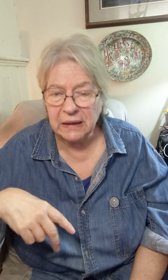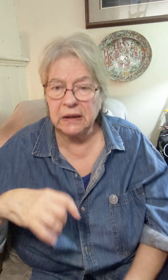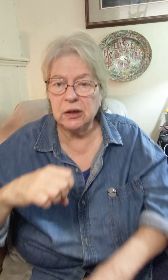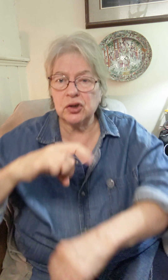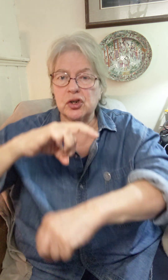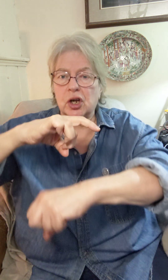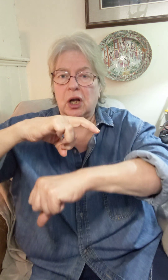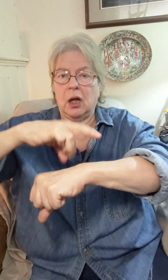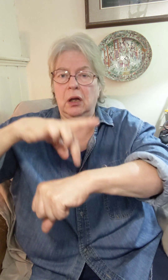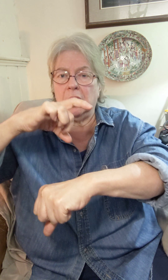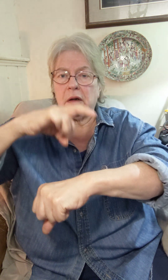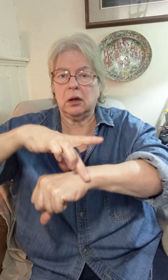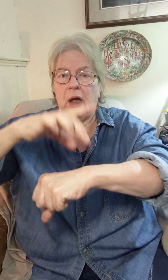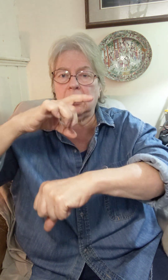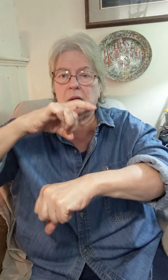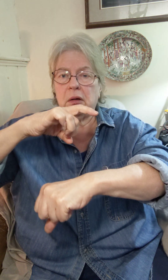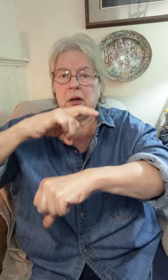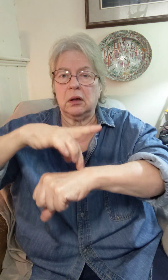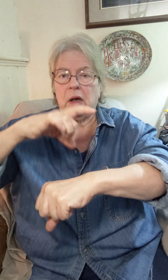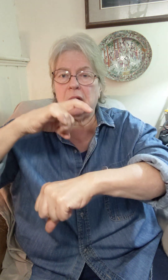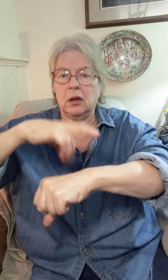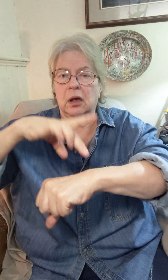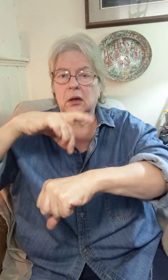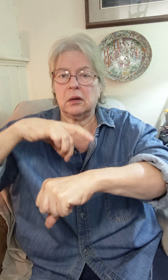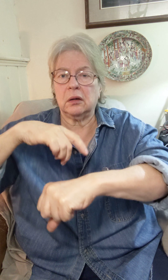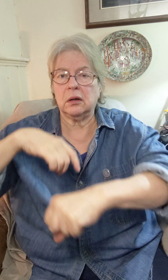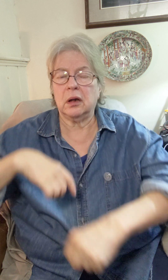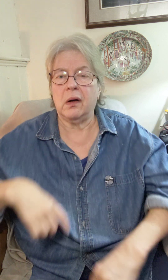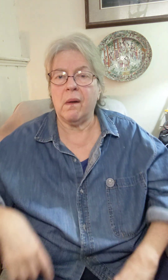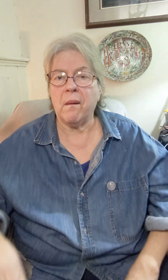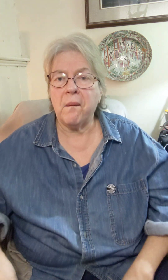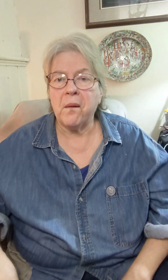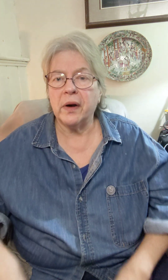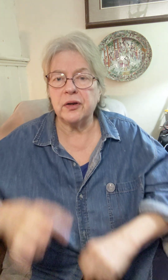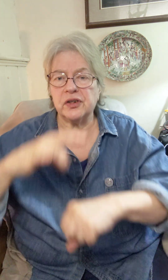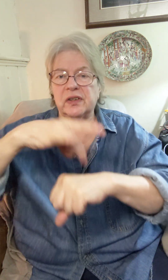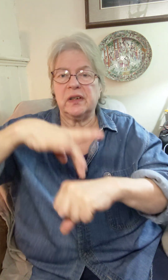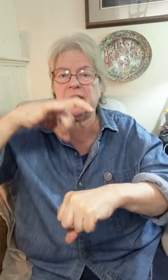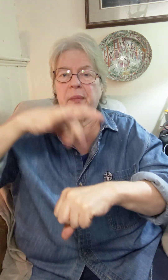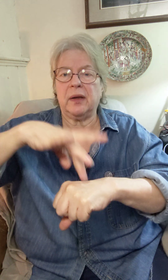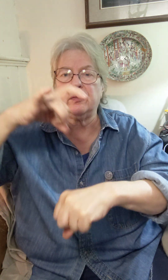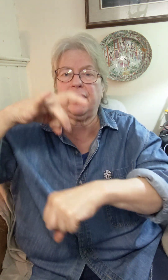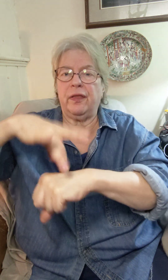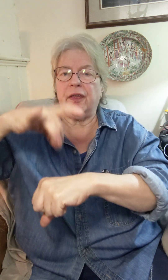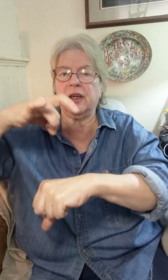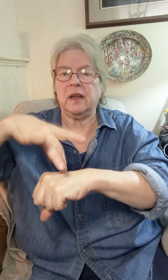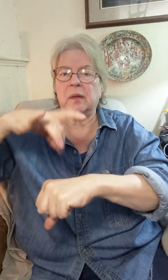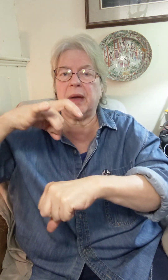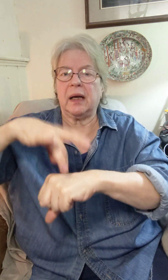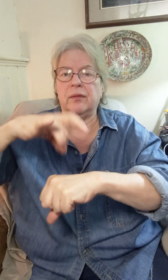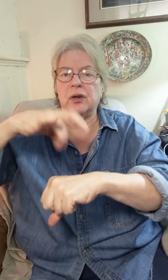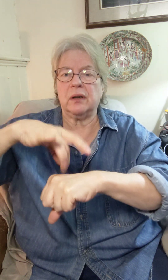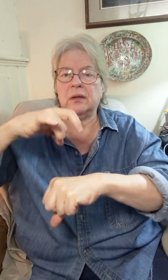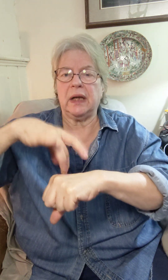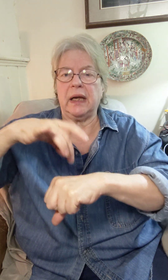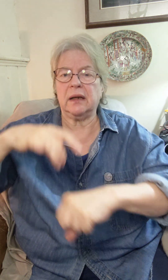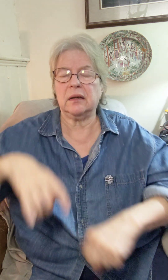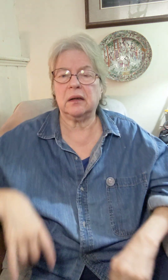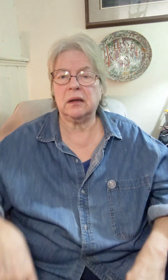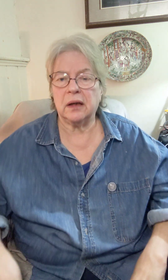Melon. Clunk, clunk, clunk, clunk. You're just hitting you're funking the back of your hand like